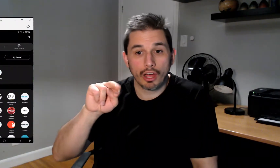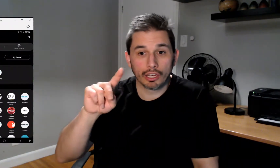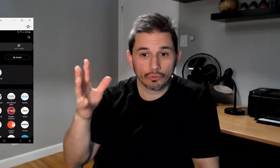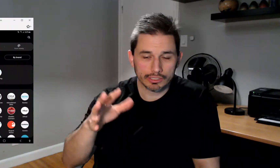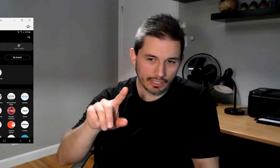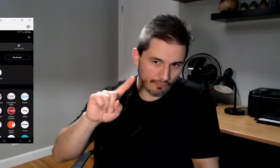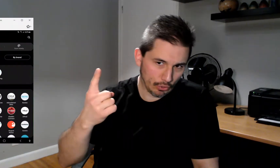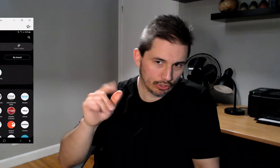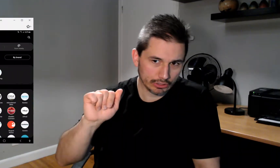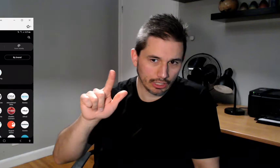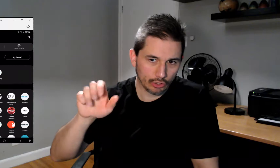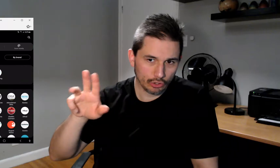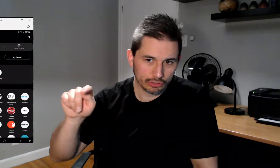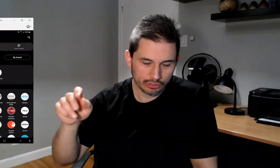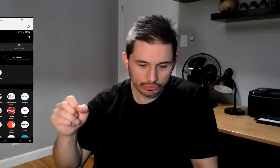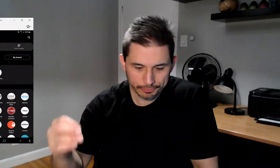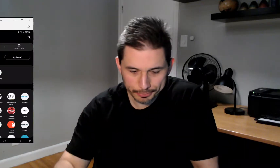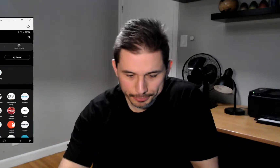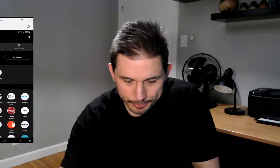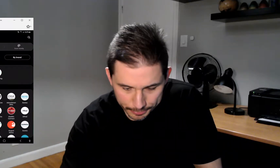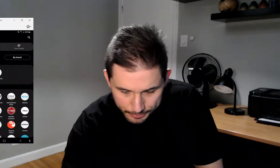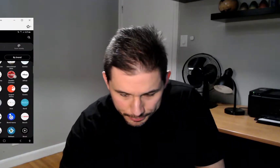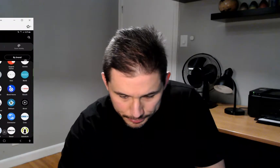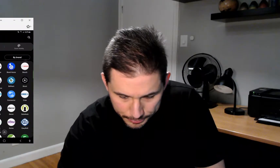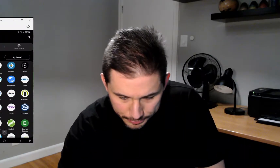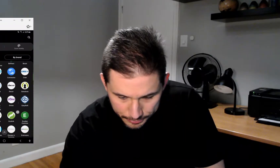And the brand on this one is First Alert.